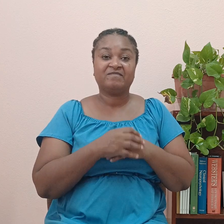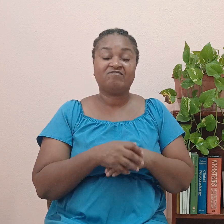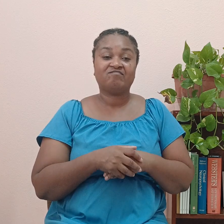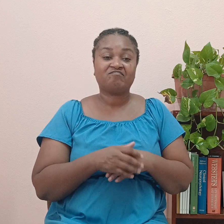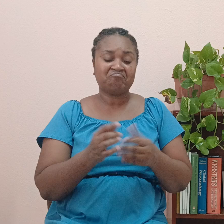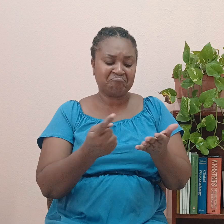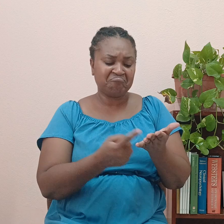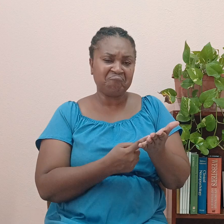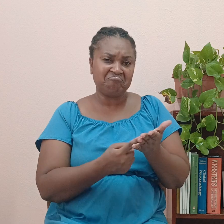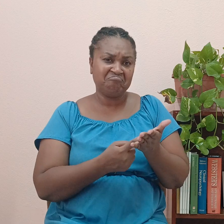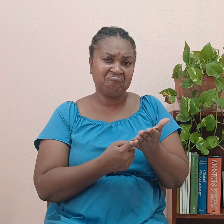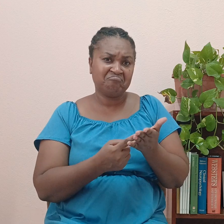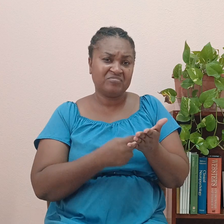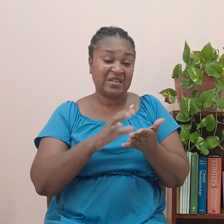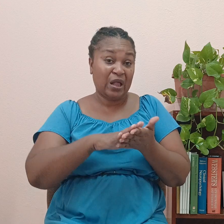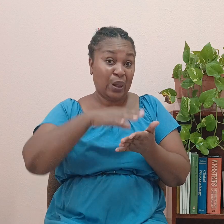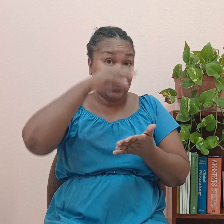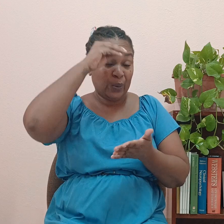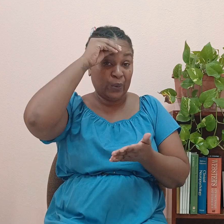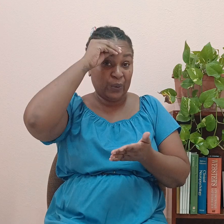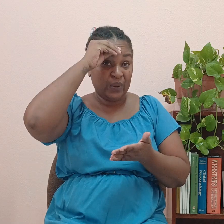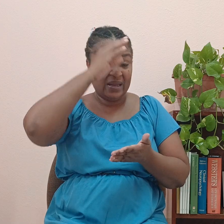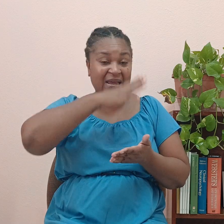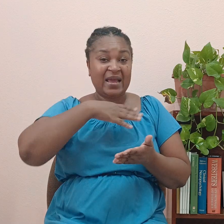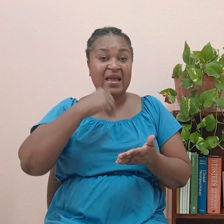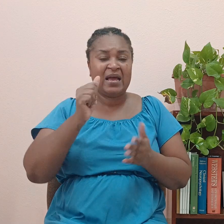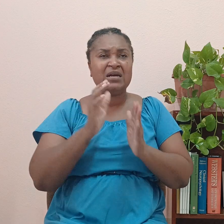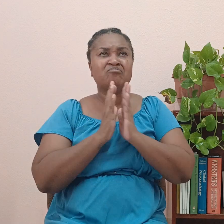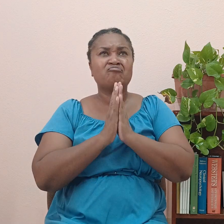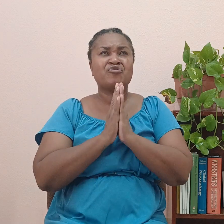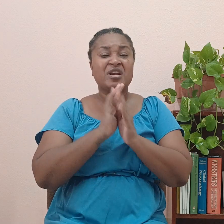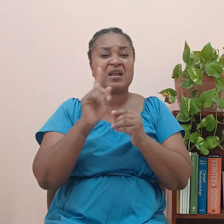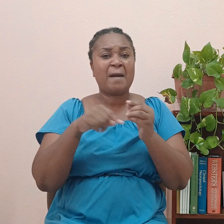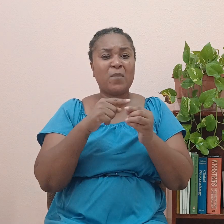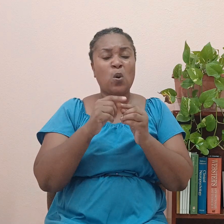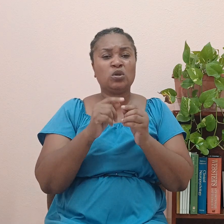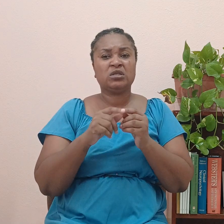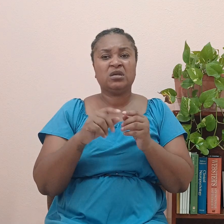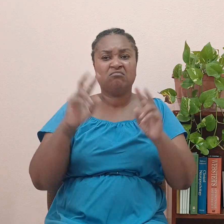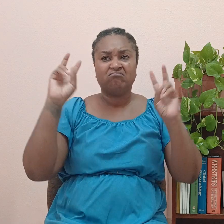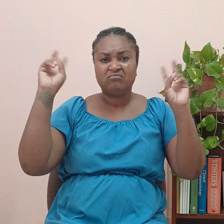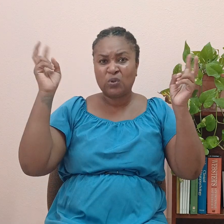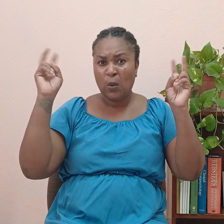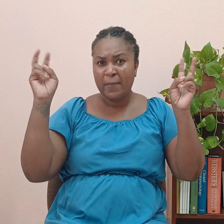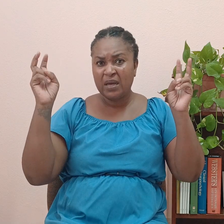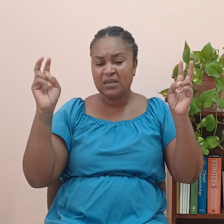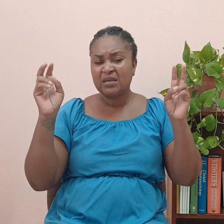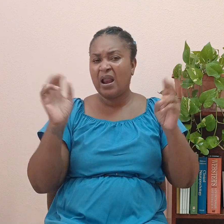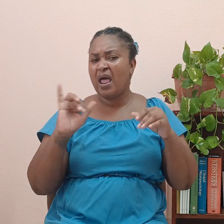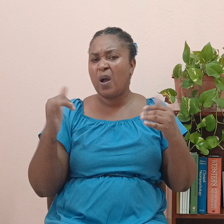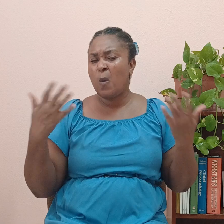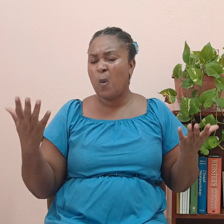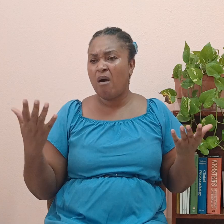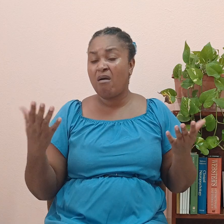Discussing, learning, and praying about topics like building healthy marriages,